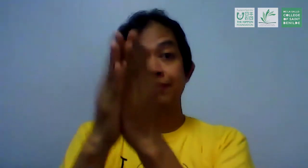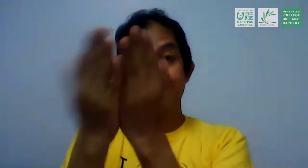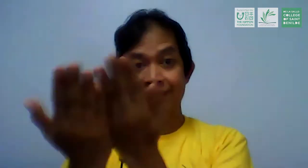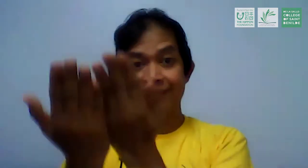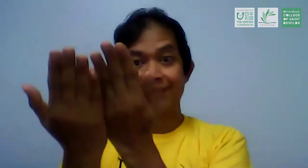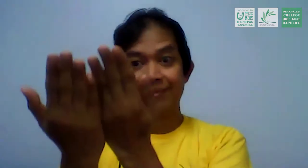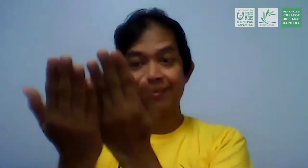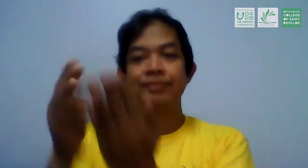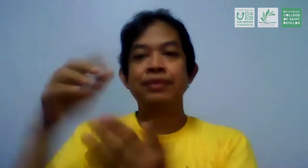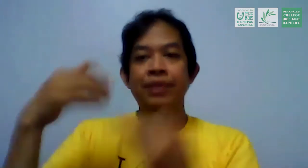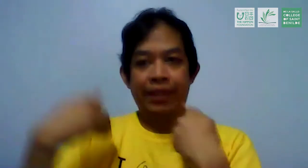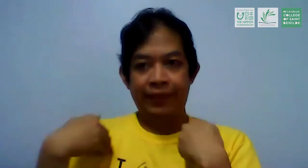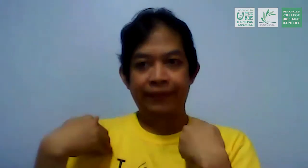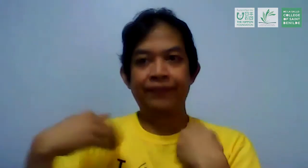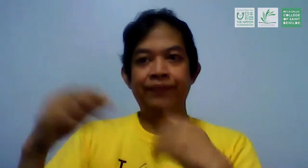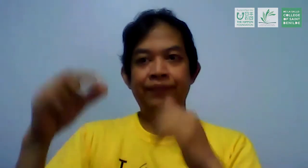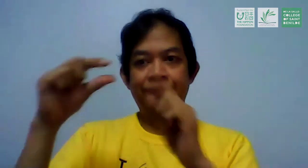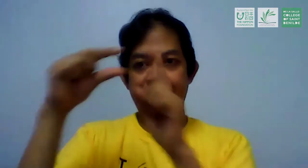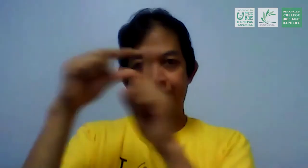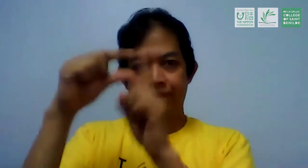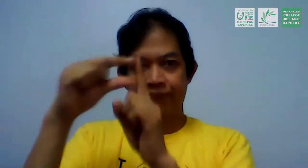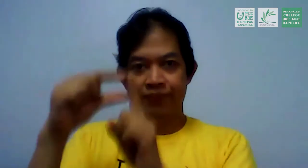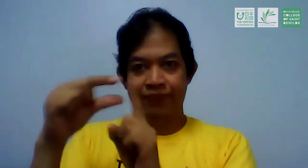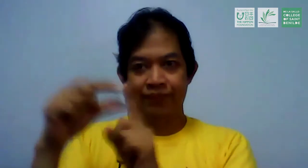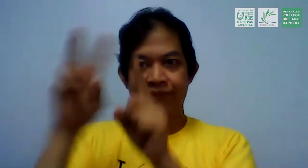So I think that with books,